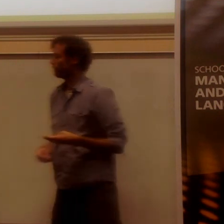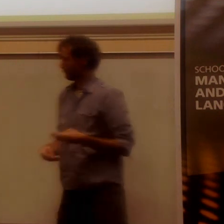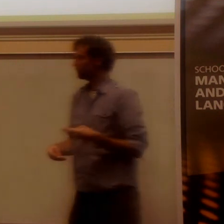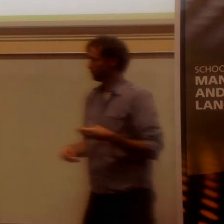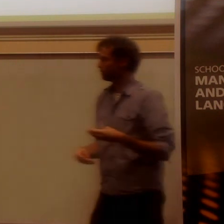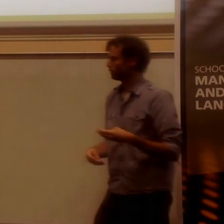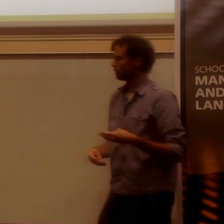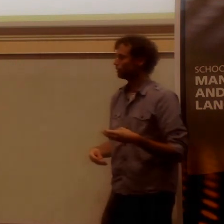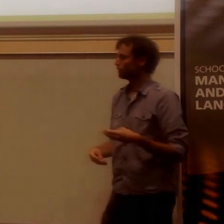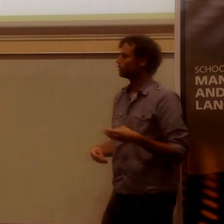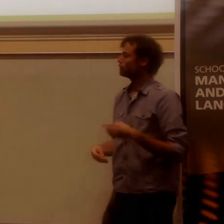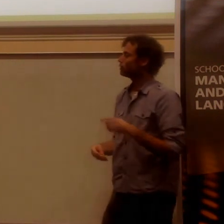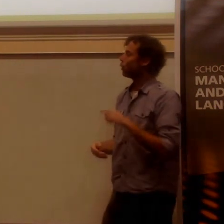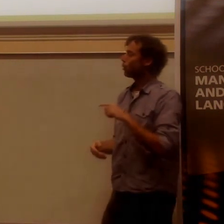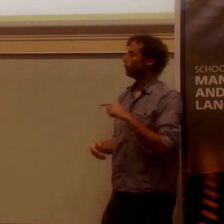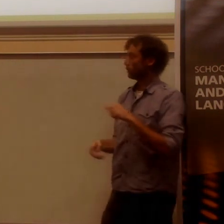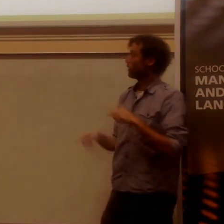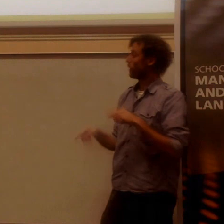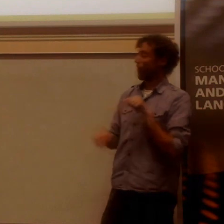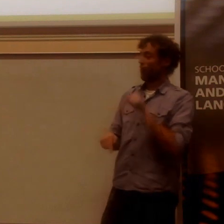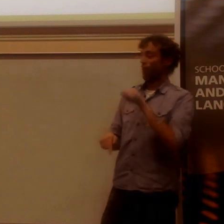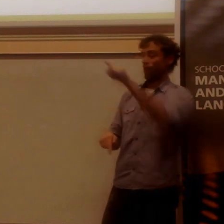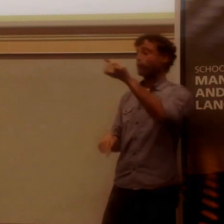re-spoken words are then converted into written text for you to read.